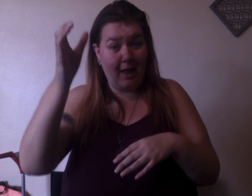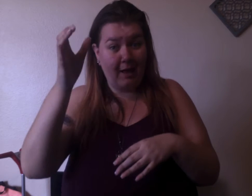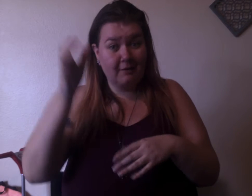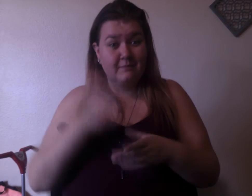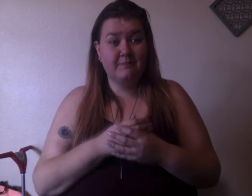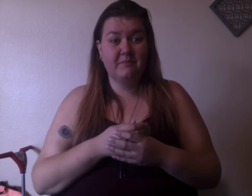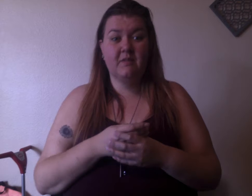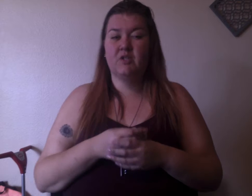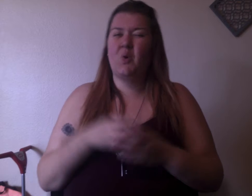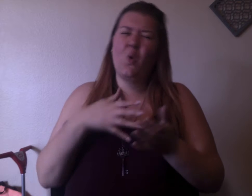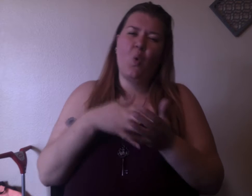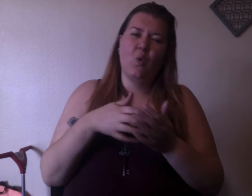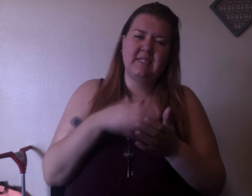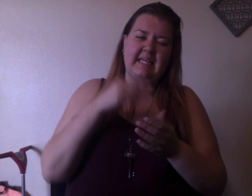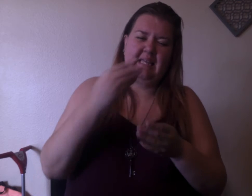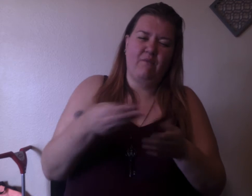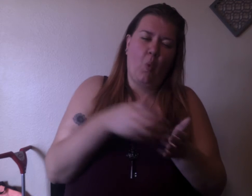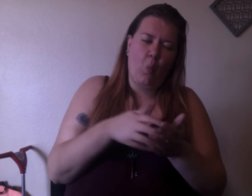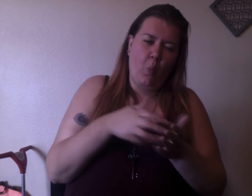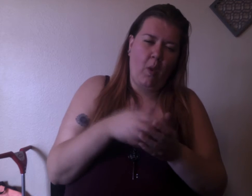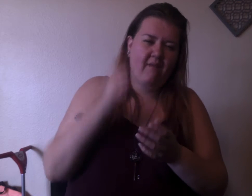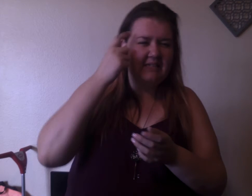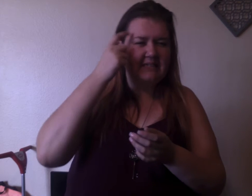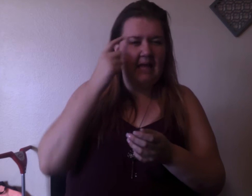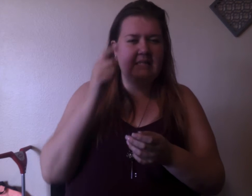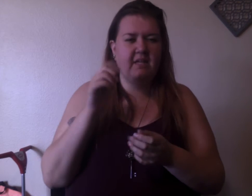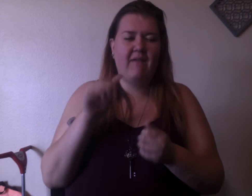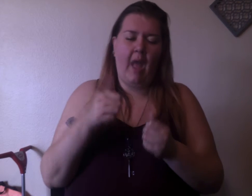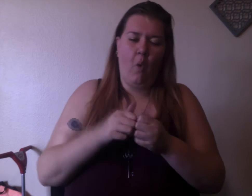rough sense of how far apart these things are,